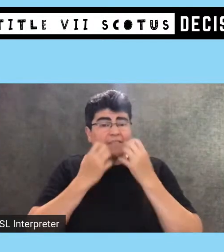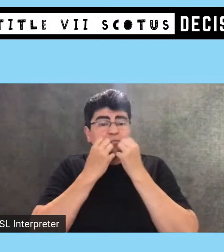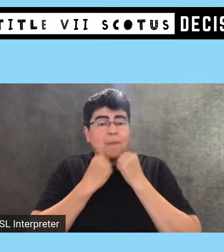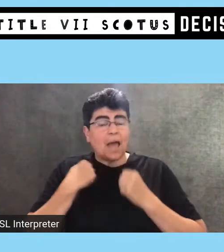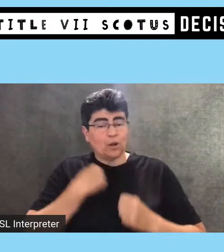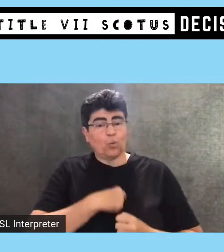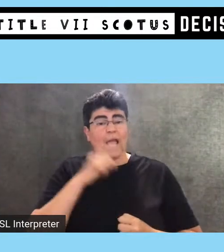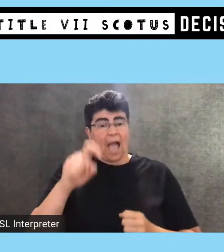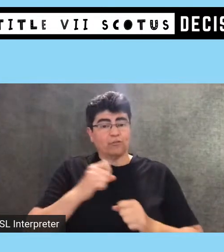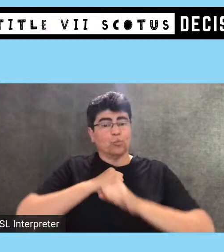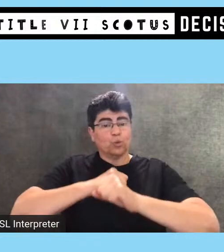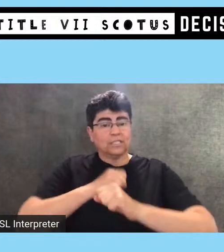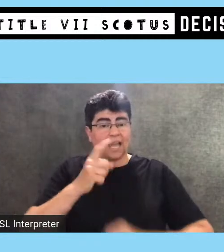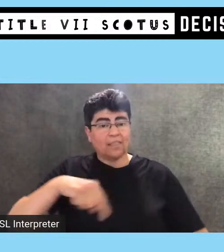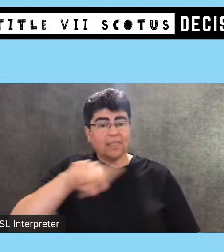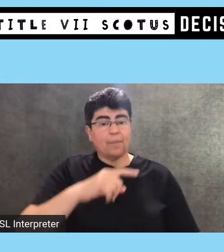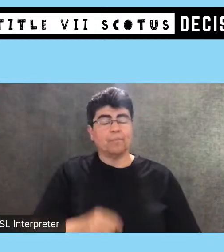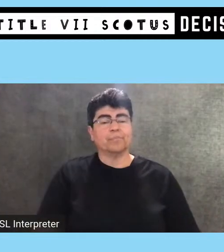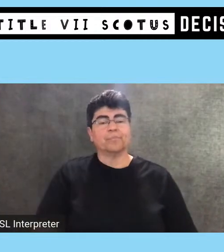protect them.